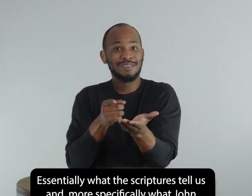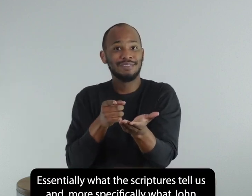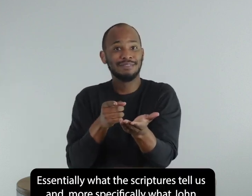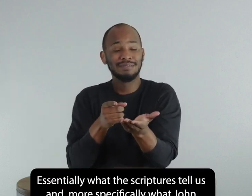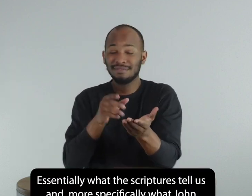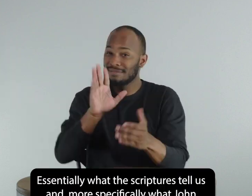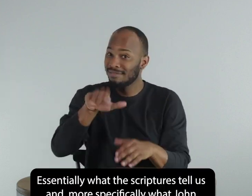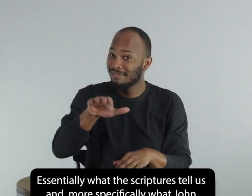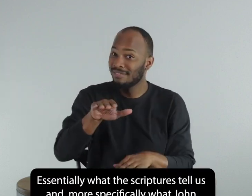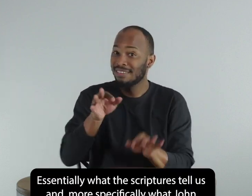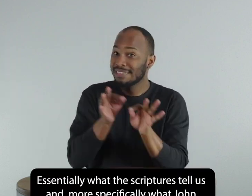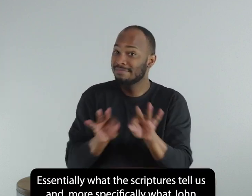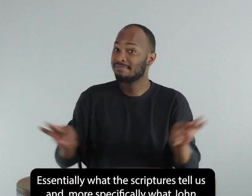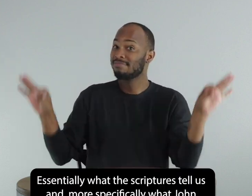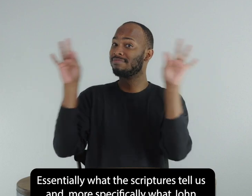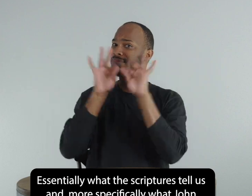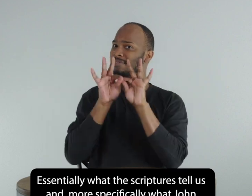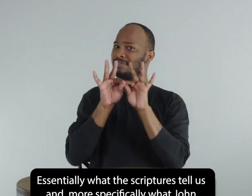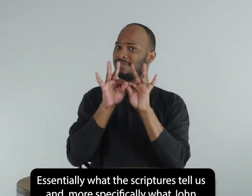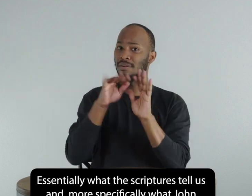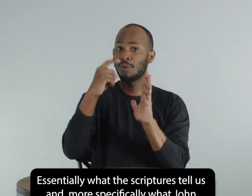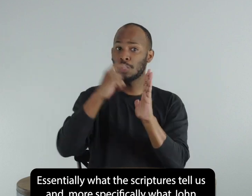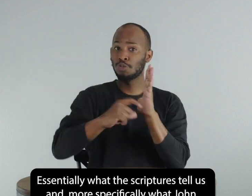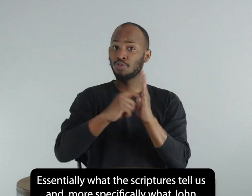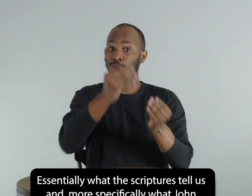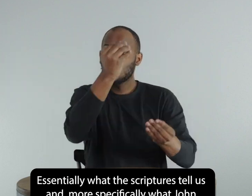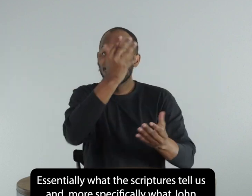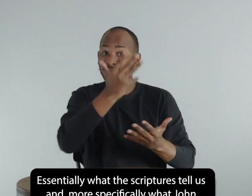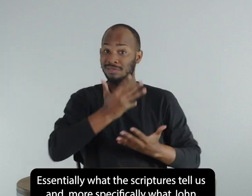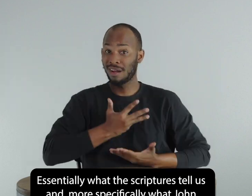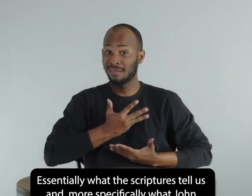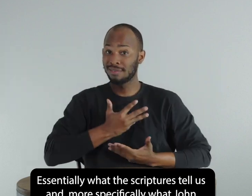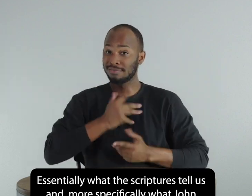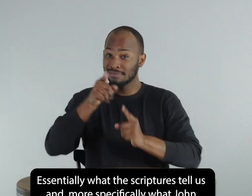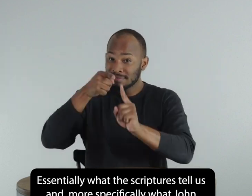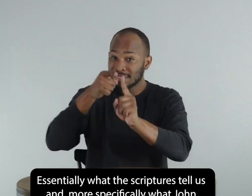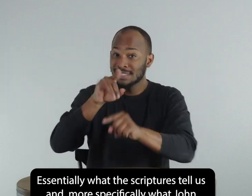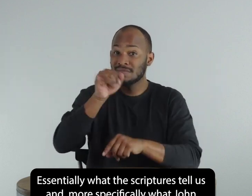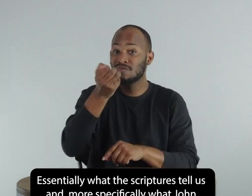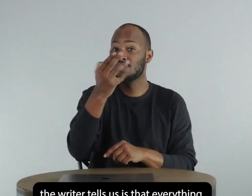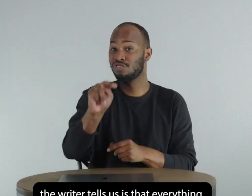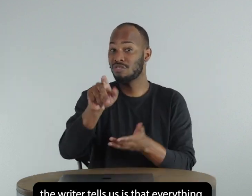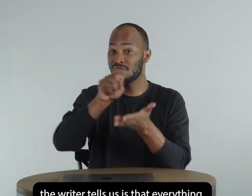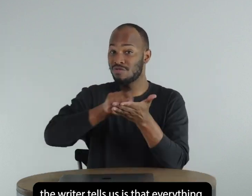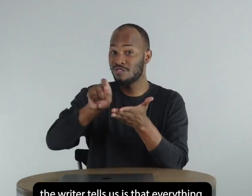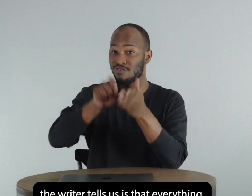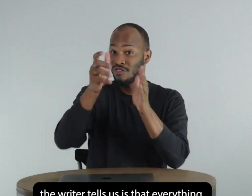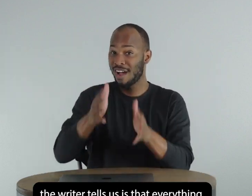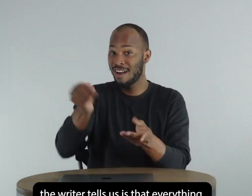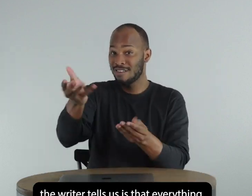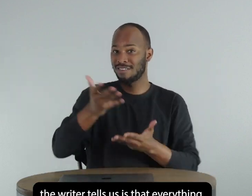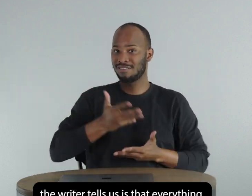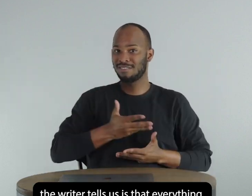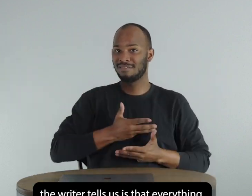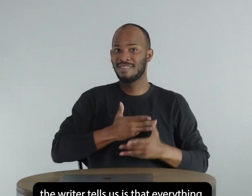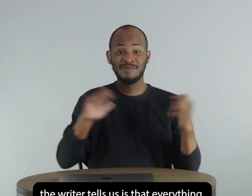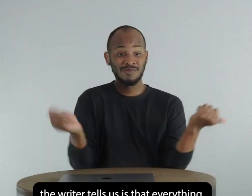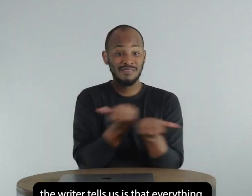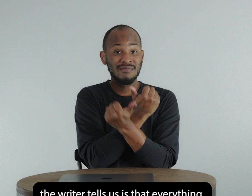And extensively, what Scripture tells us, and more specifically, what John the writer tells us, is that